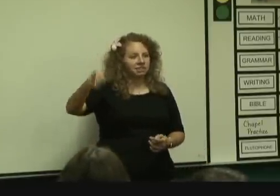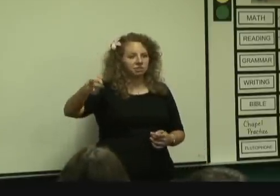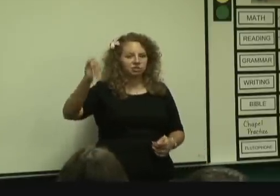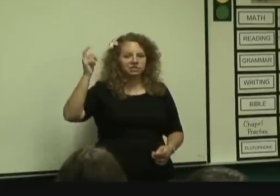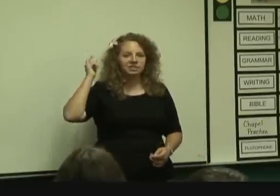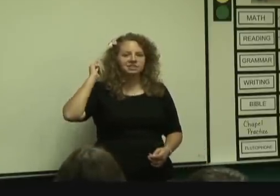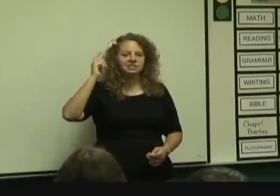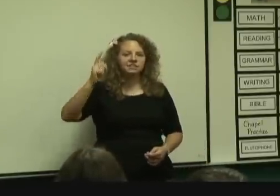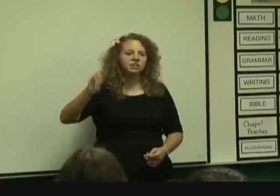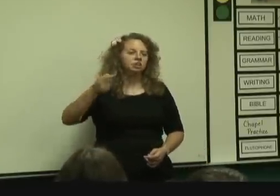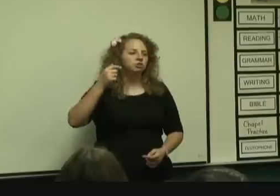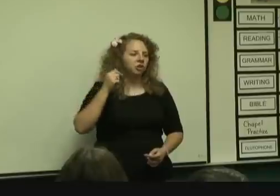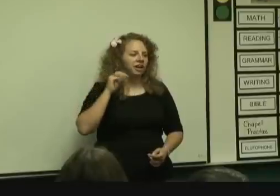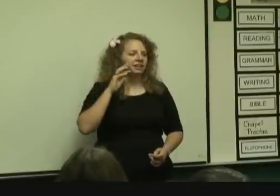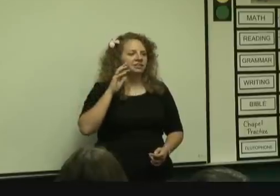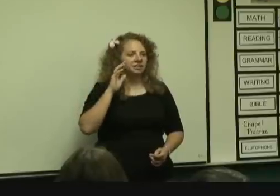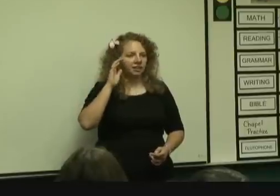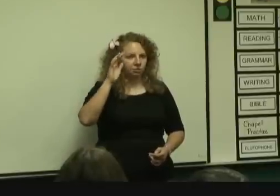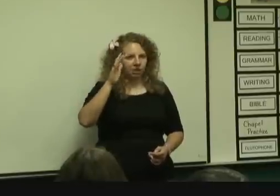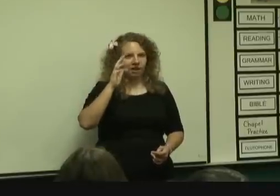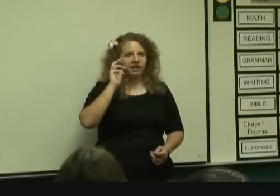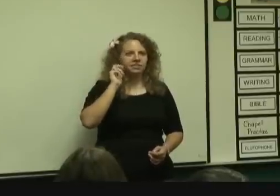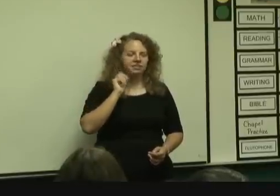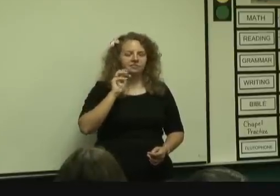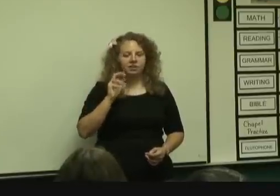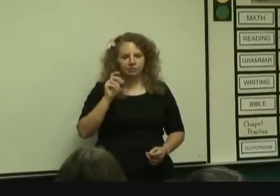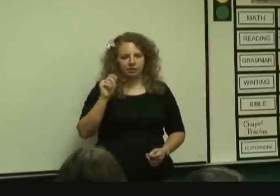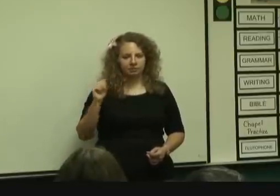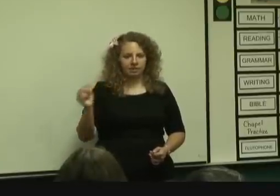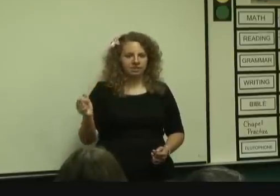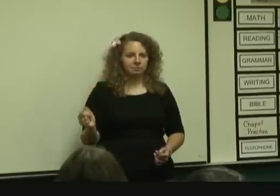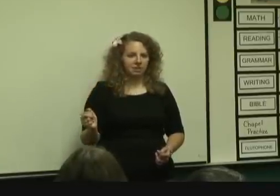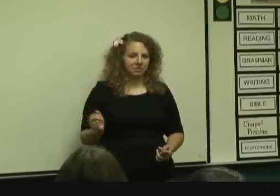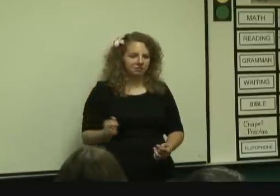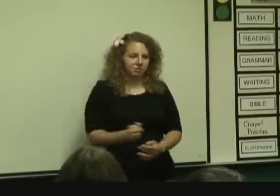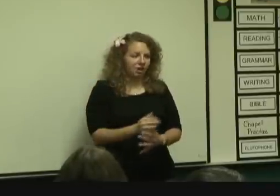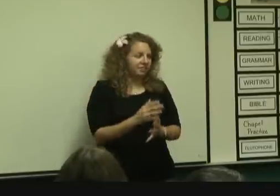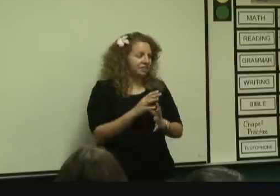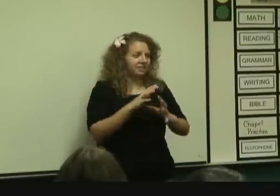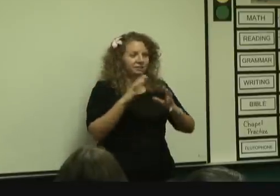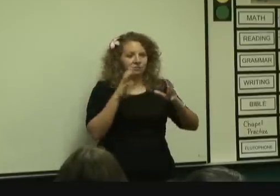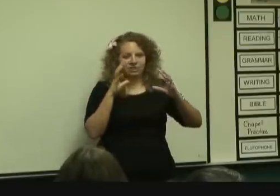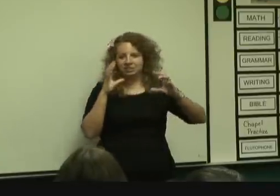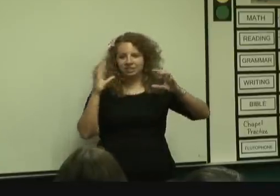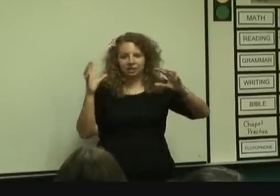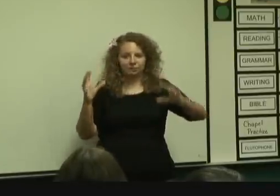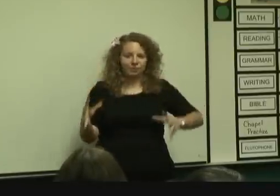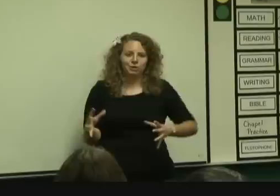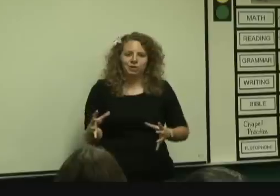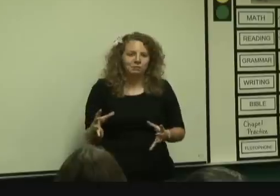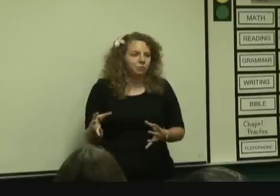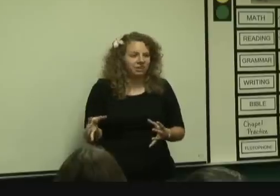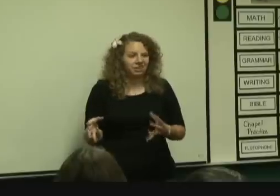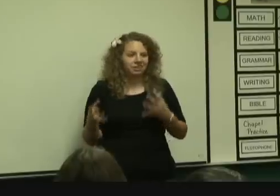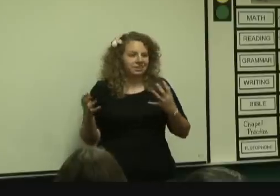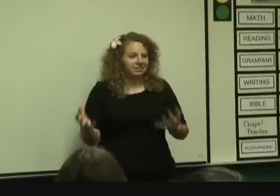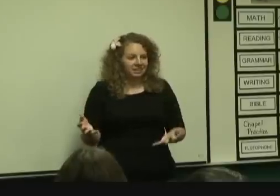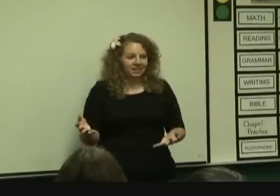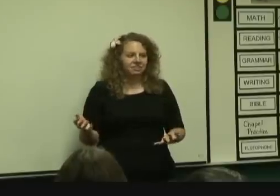like street signs and stuff, try to like look at it and then fingerspell it by the time you get there. So obviously if this is like your first time really seeing it,